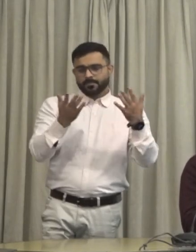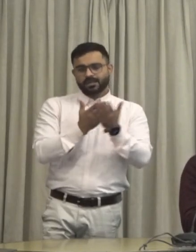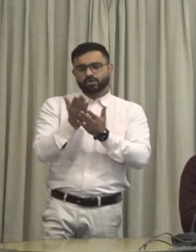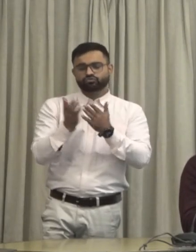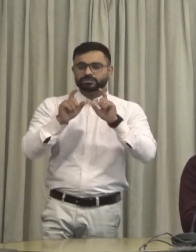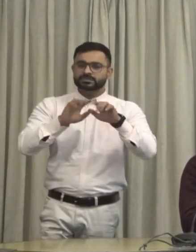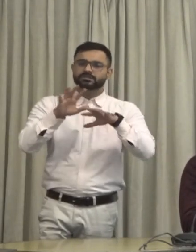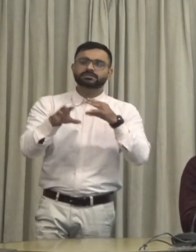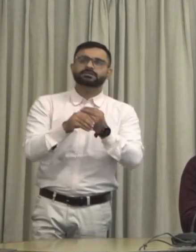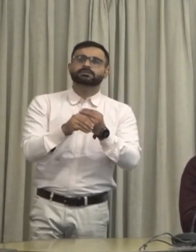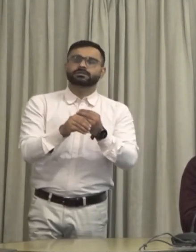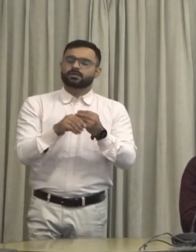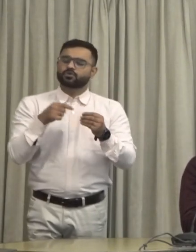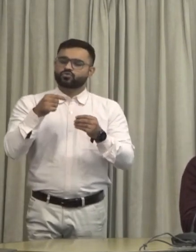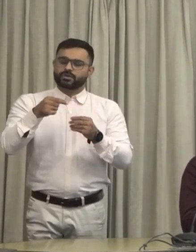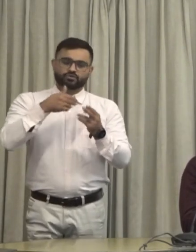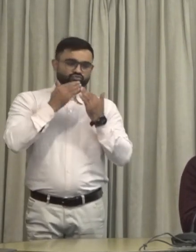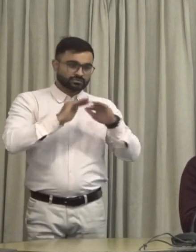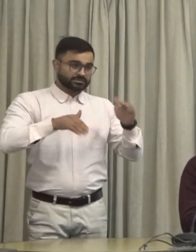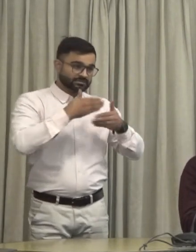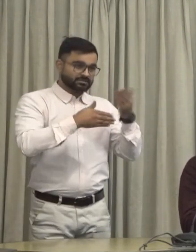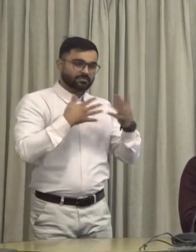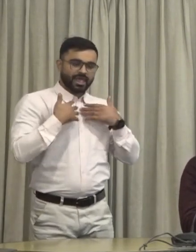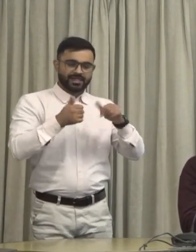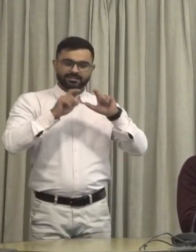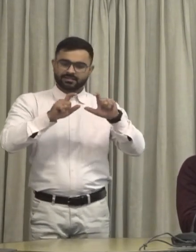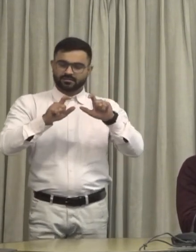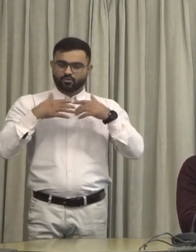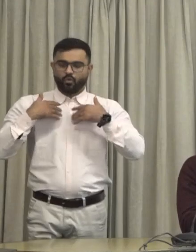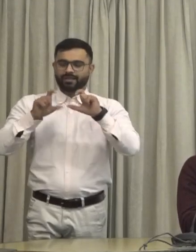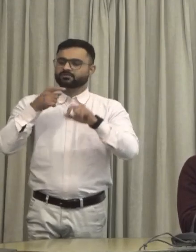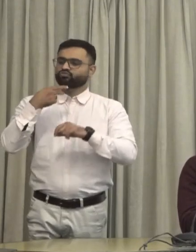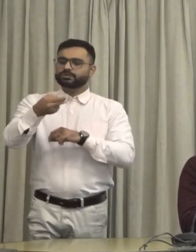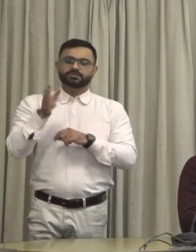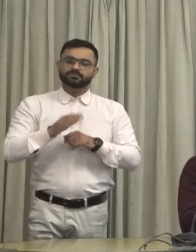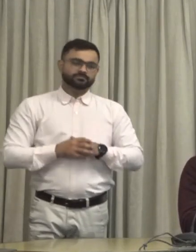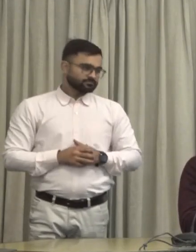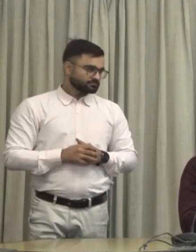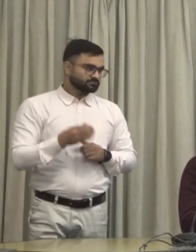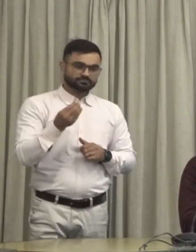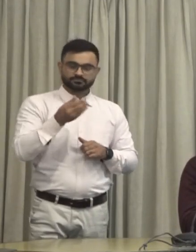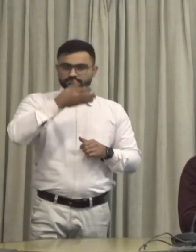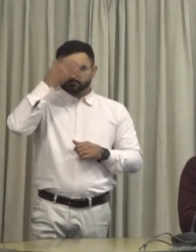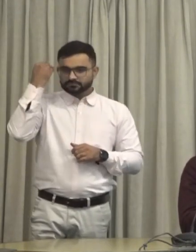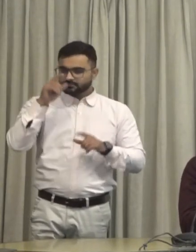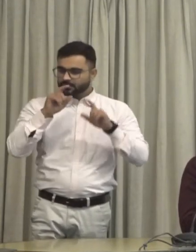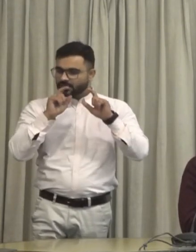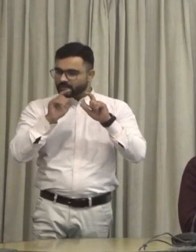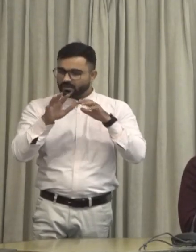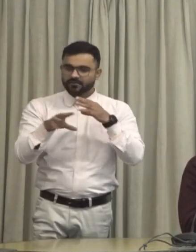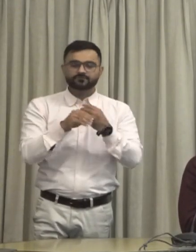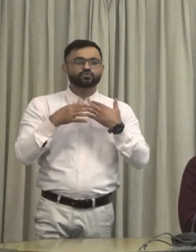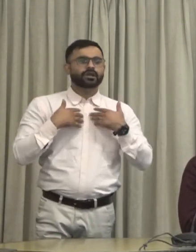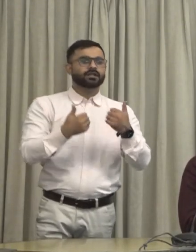to taking care is. This is something I often tell my students as well. It's called health care. It's not called health cure. and somehow we forget the care part of